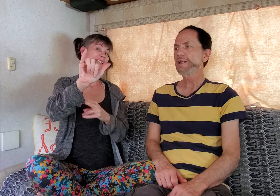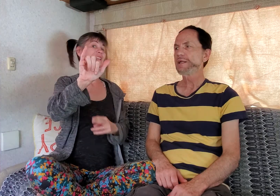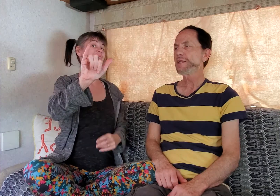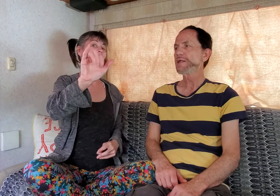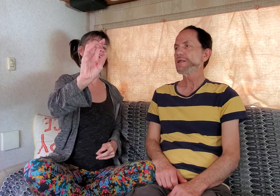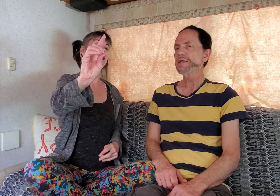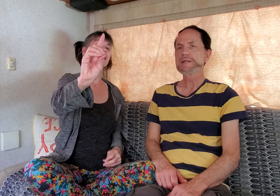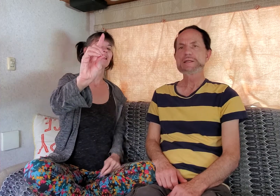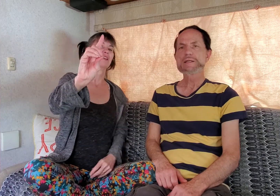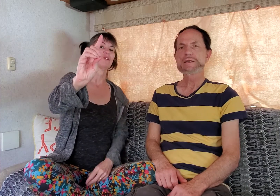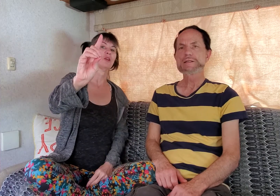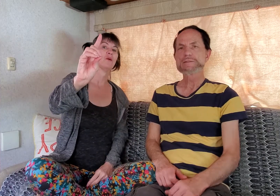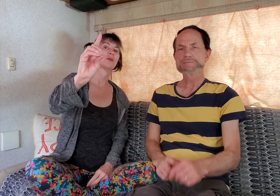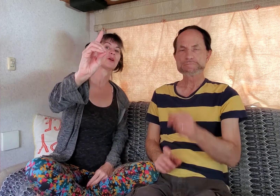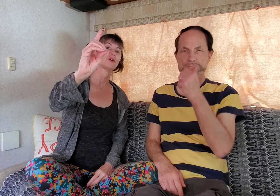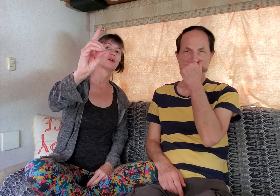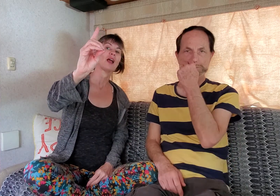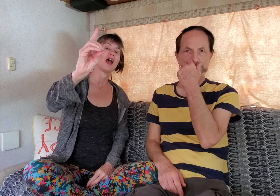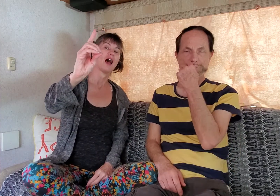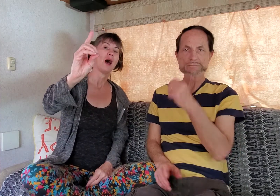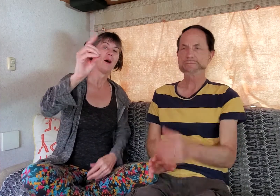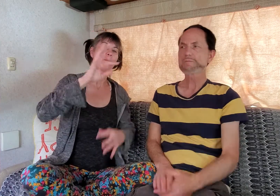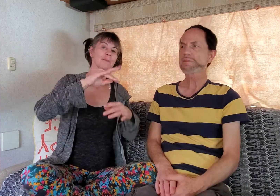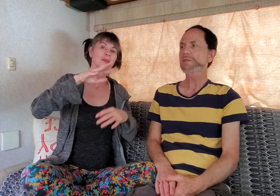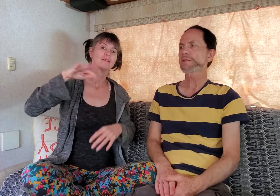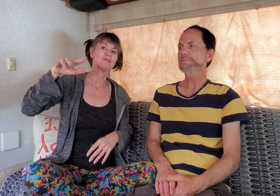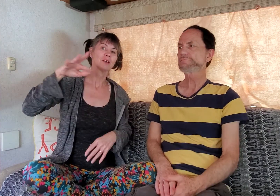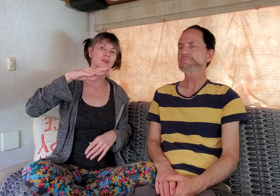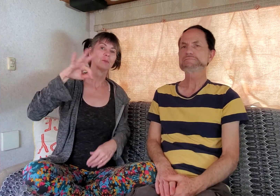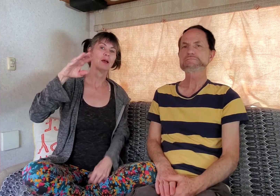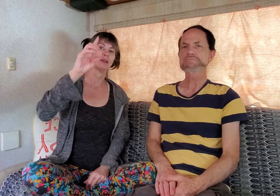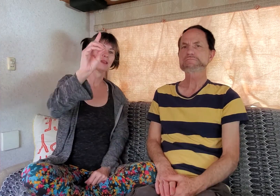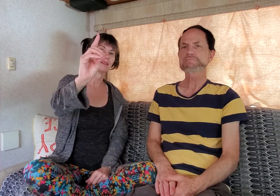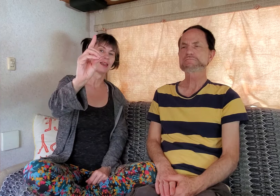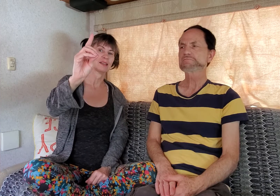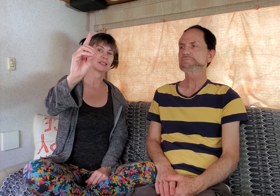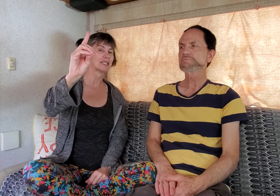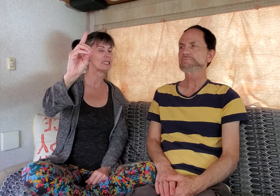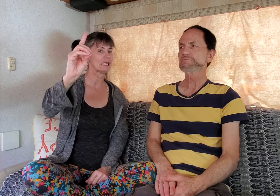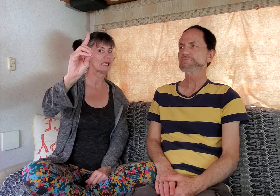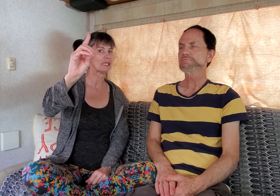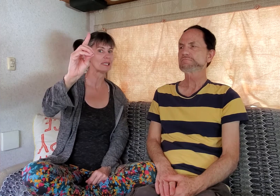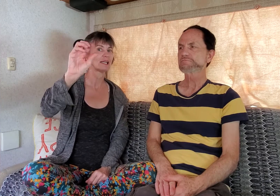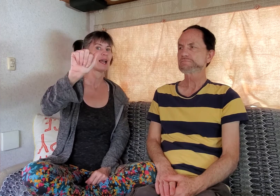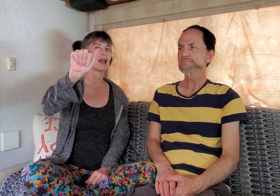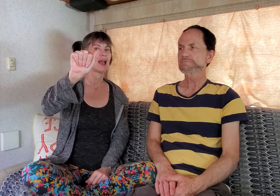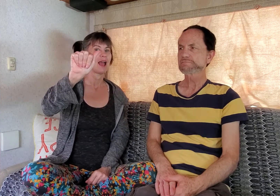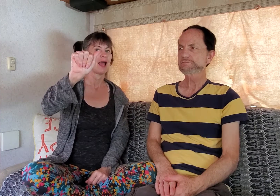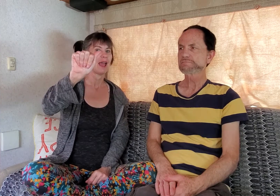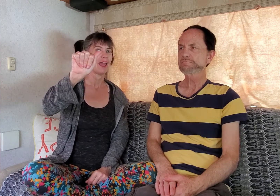you get that? If you know your finger spelling, that is a D,